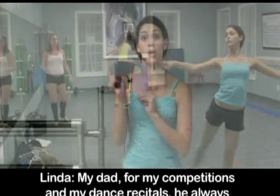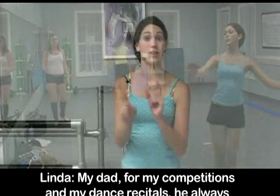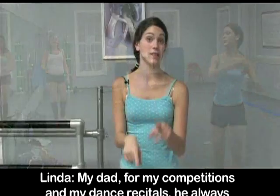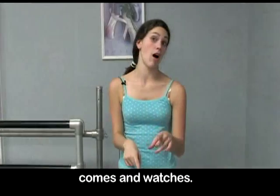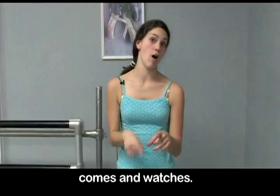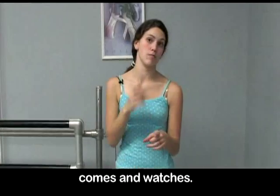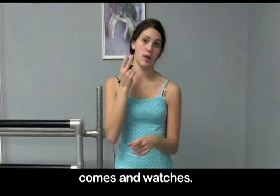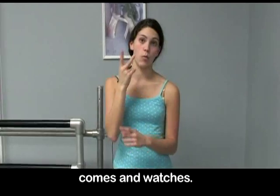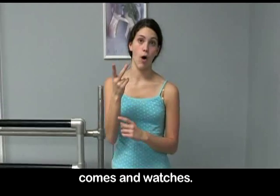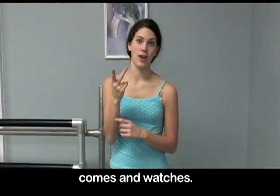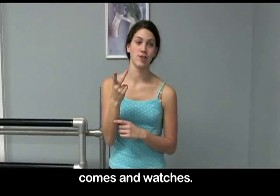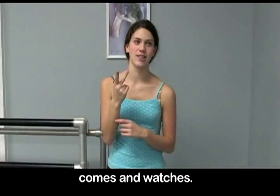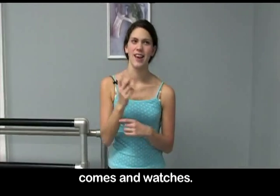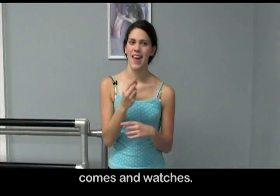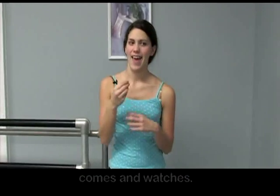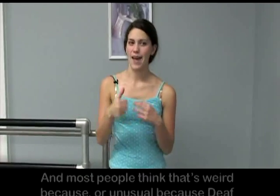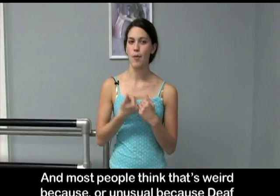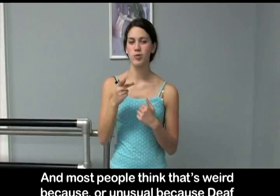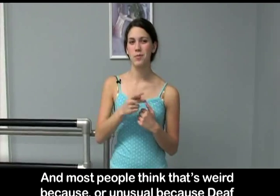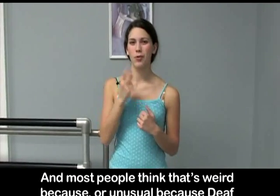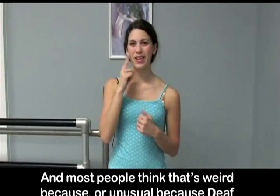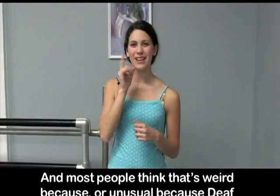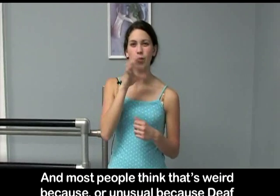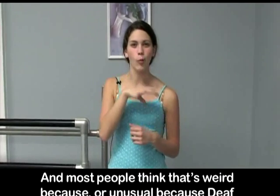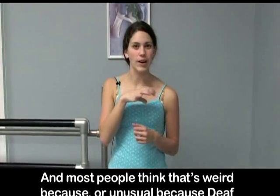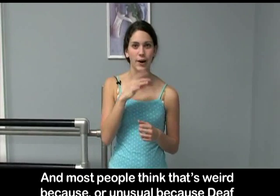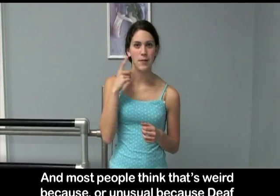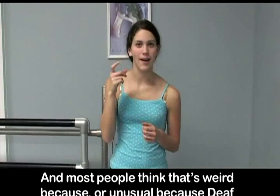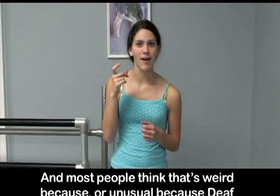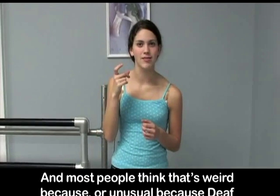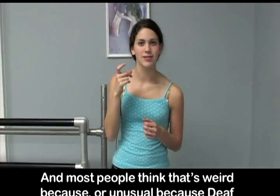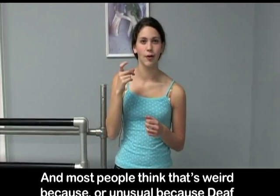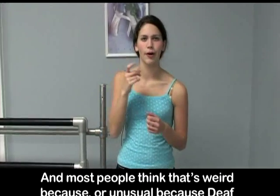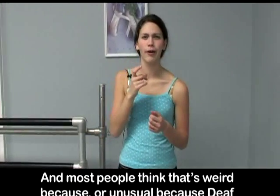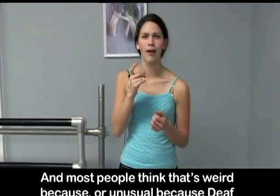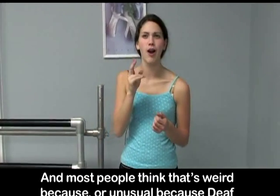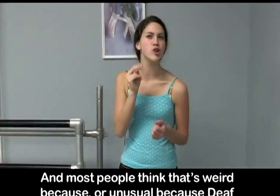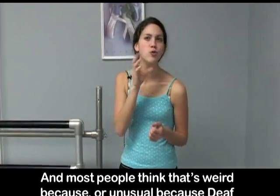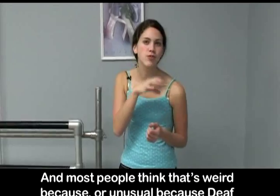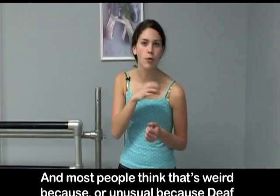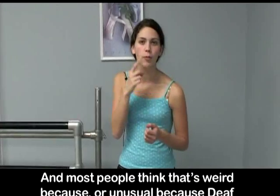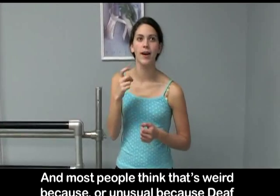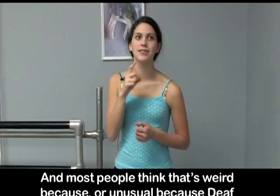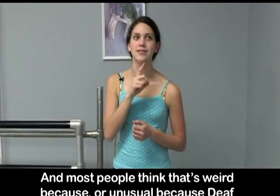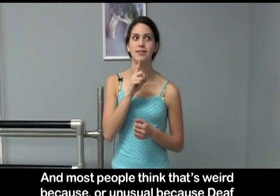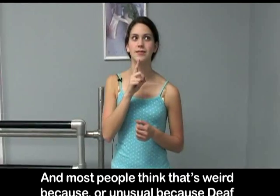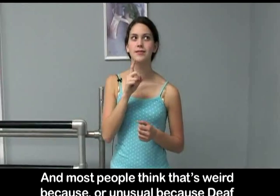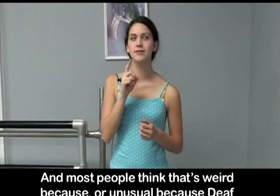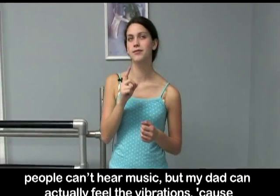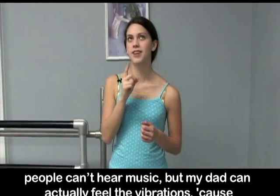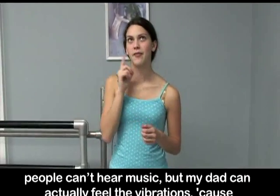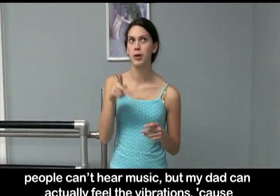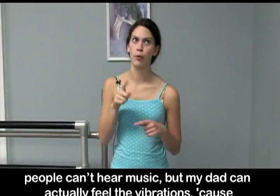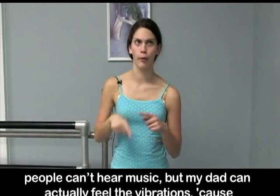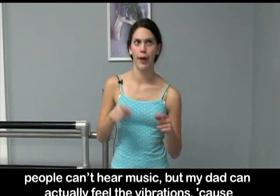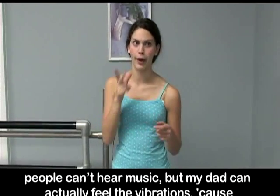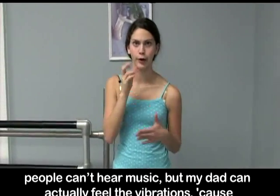always comes and watches. And most people think that's weird because, or unusual because deaf people can't hear